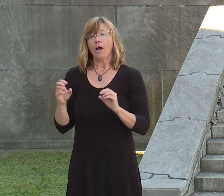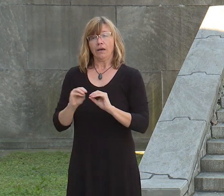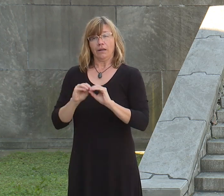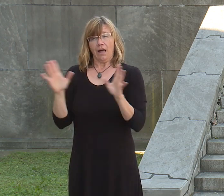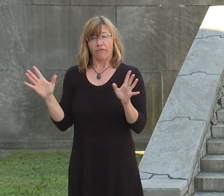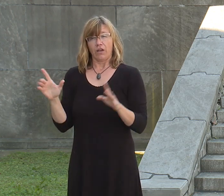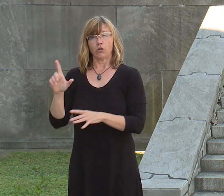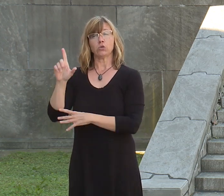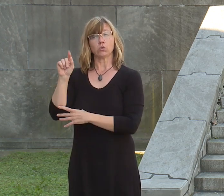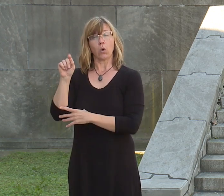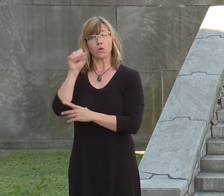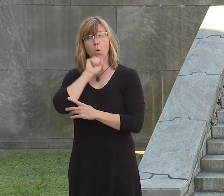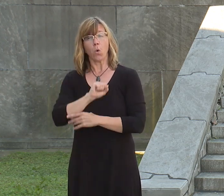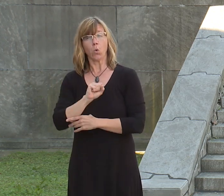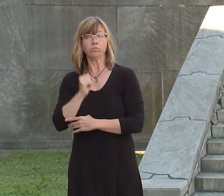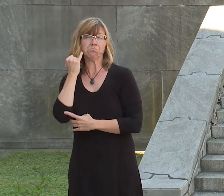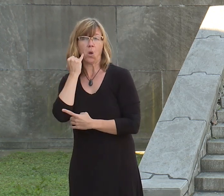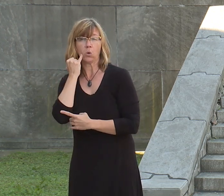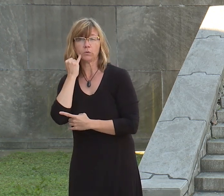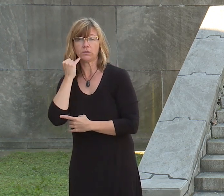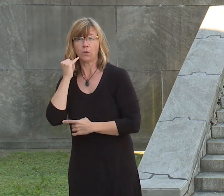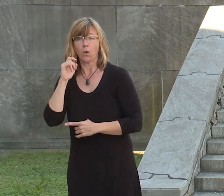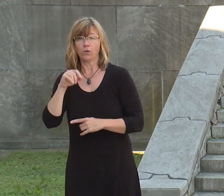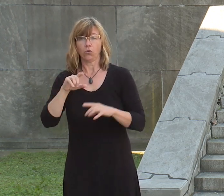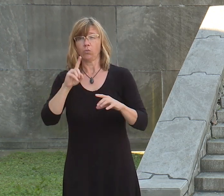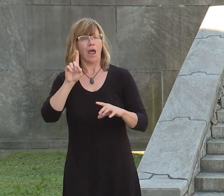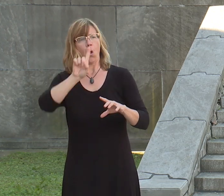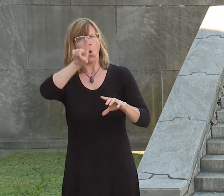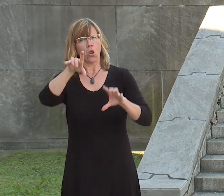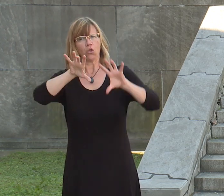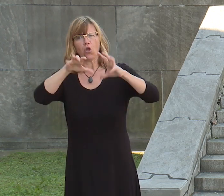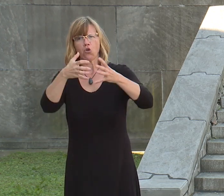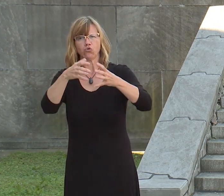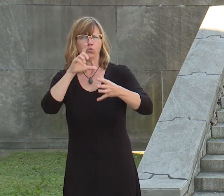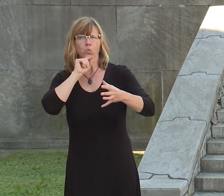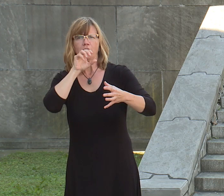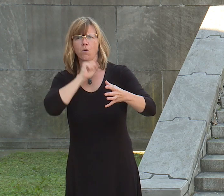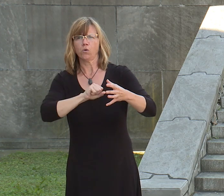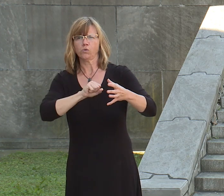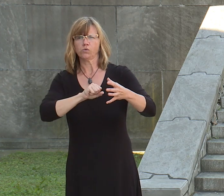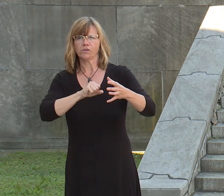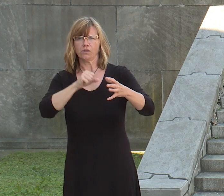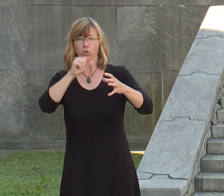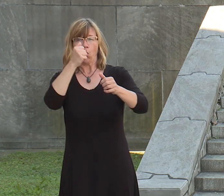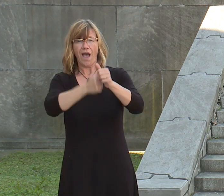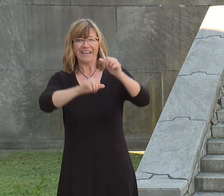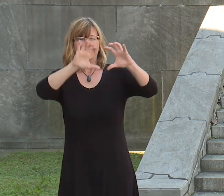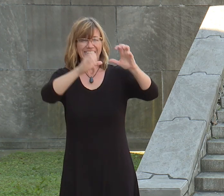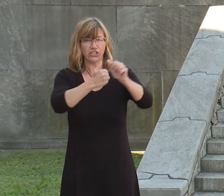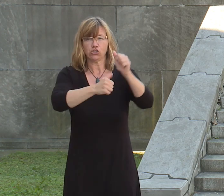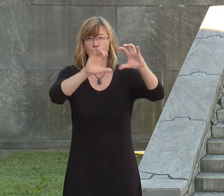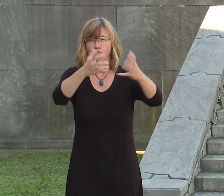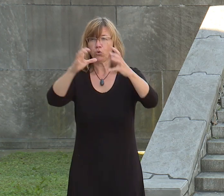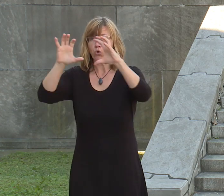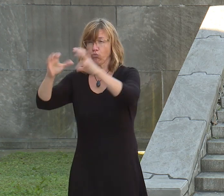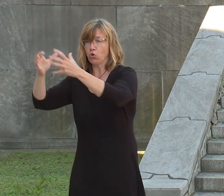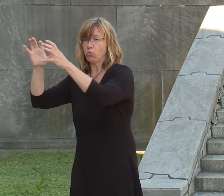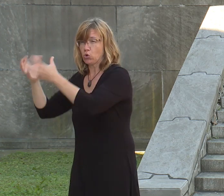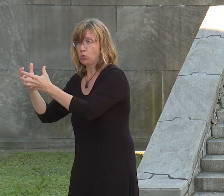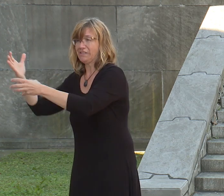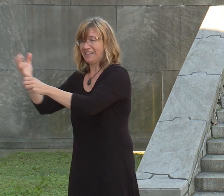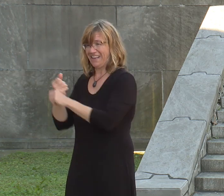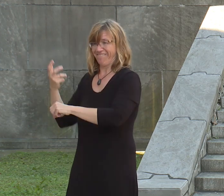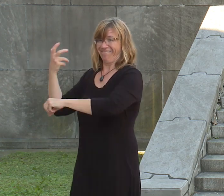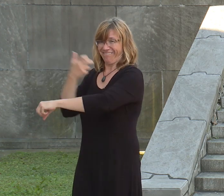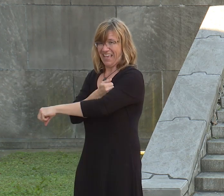to get the vaccine. It's not like one group you're focusing on. Are you just trying to get each group to tick each group up at least a few percentage points? Focus on every